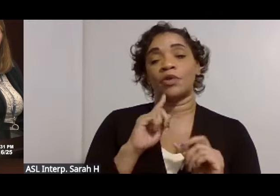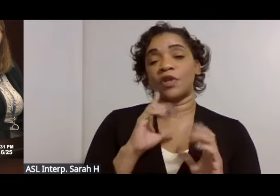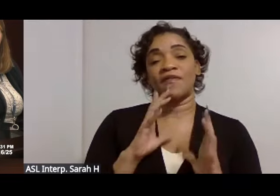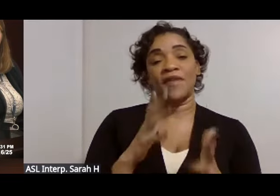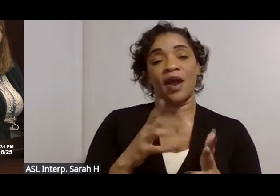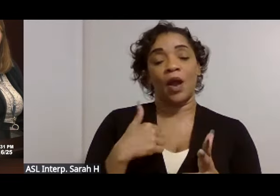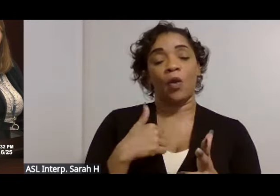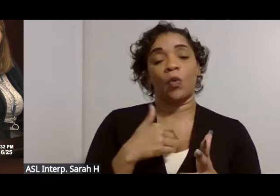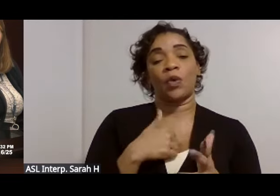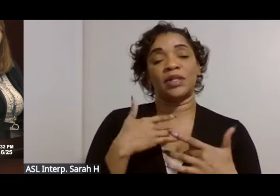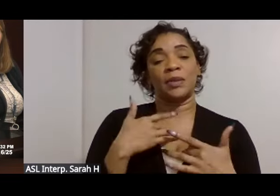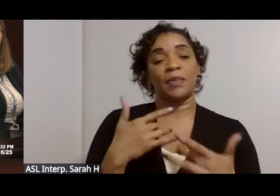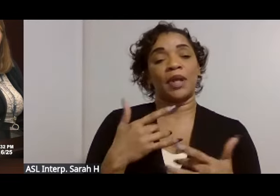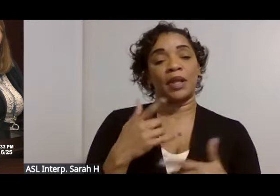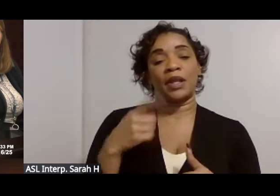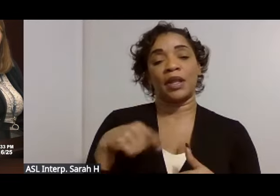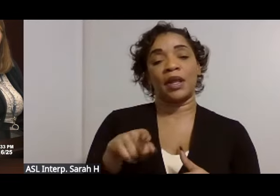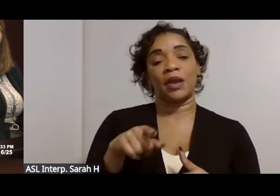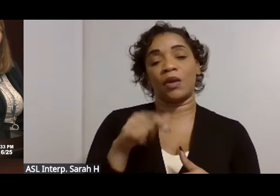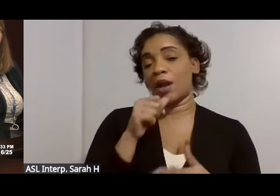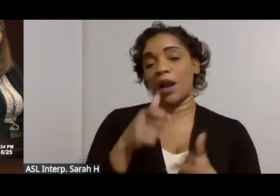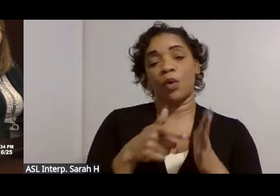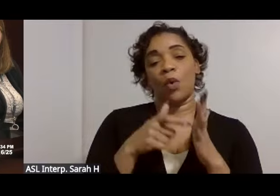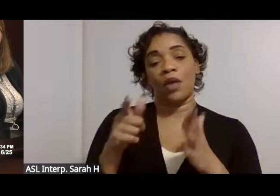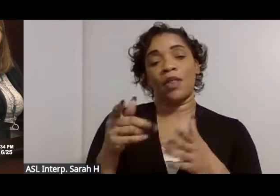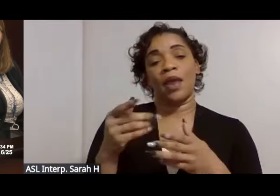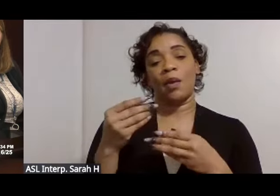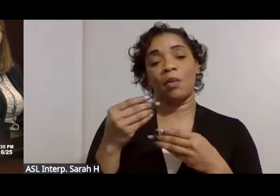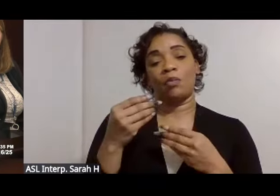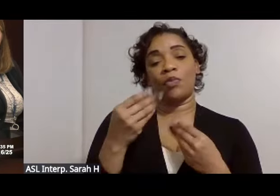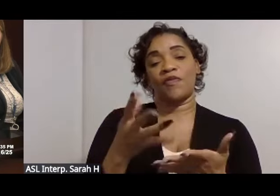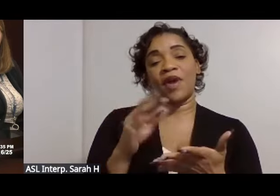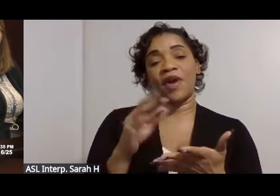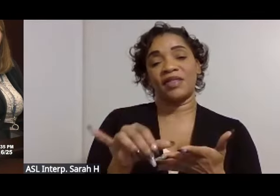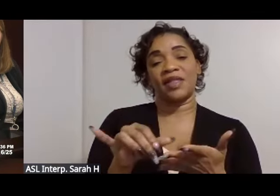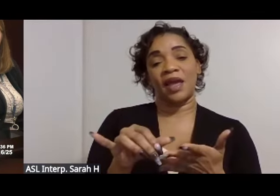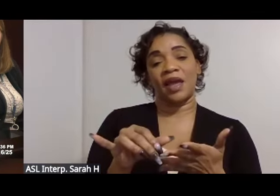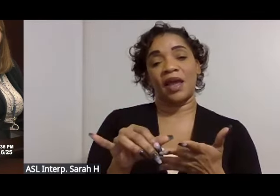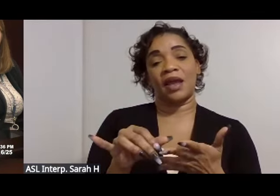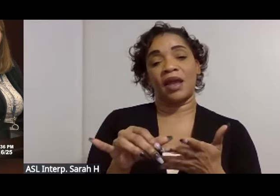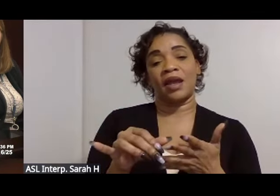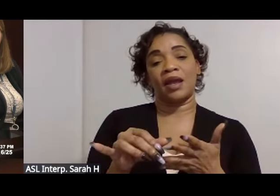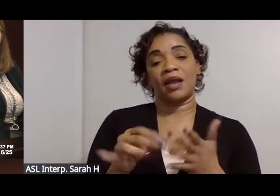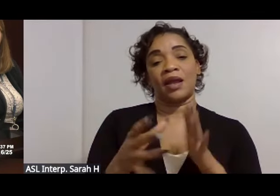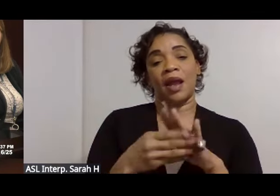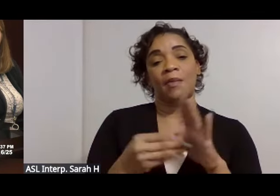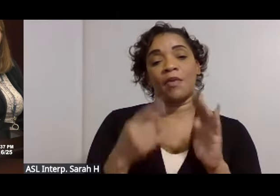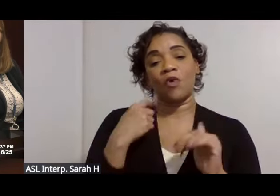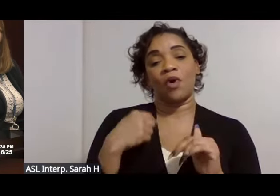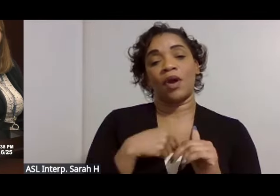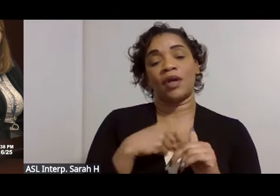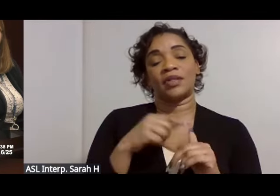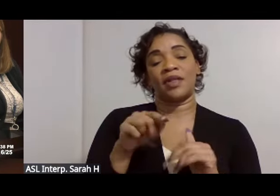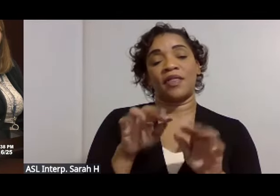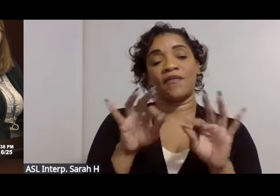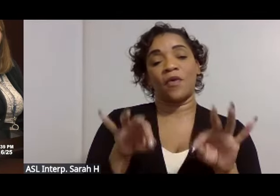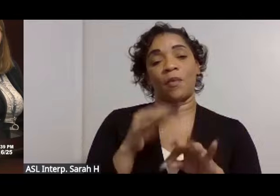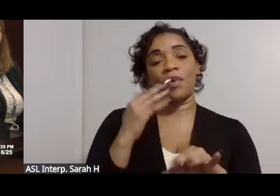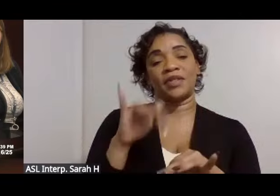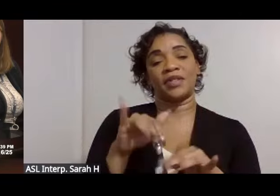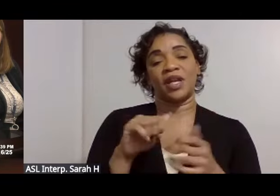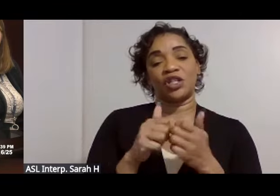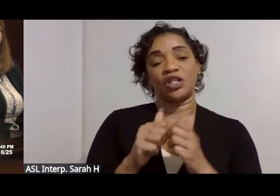provide that with a copy of us for the form stage, because that changes, right? It changes with every single petition. And